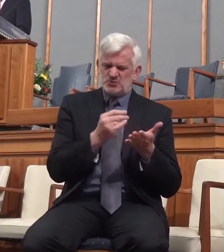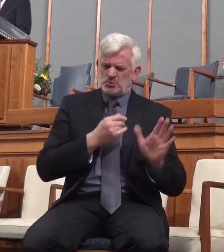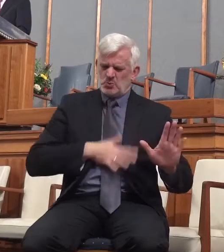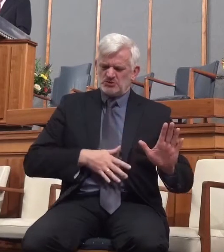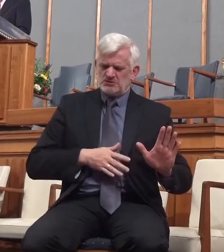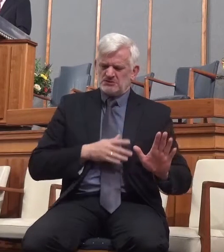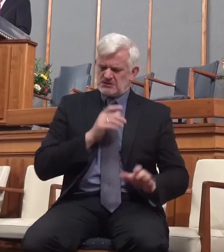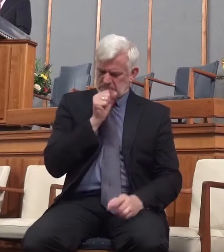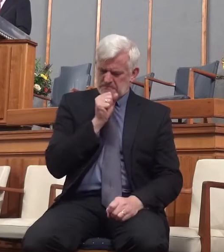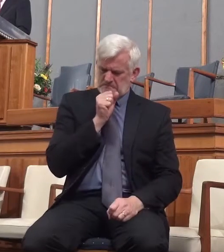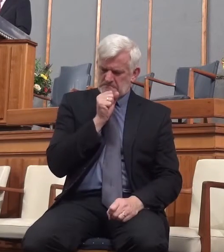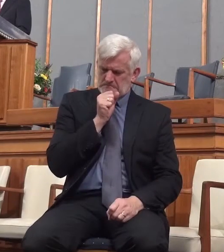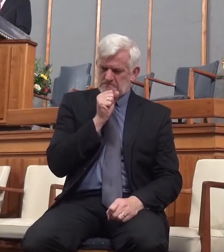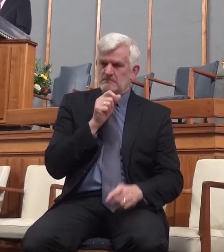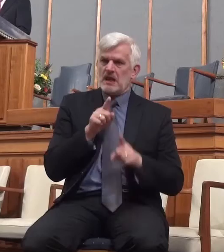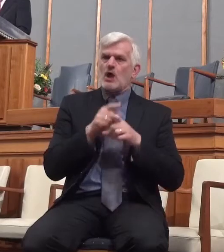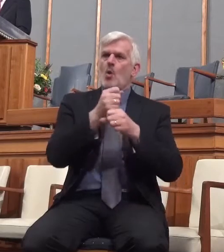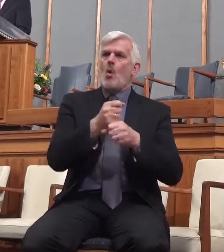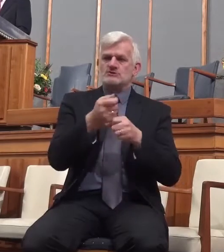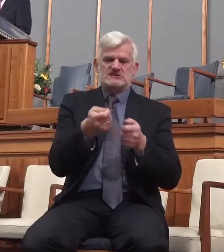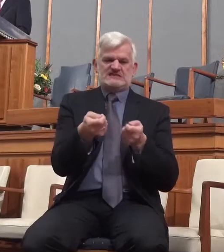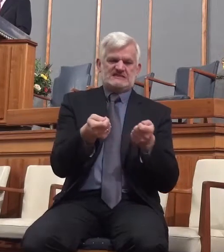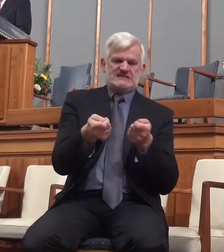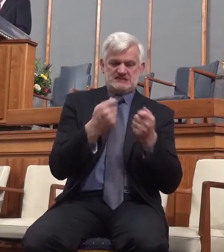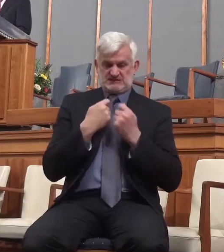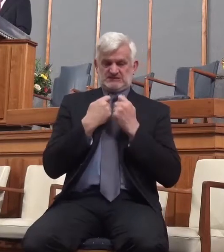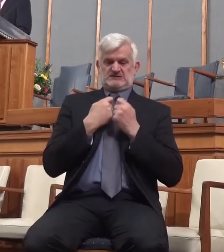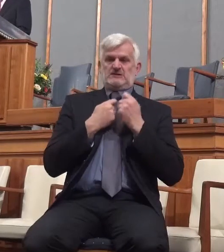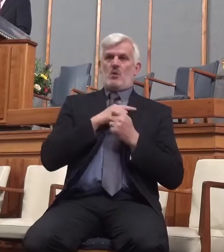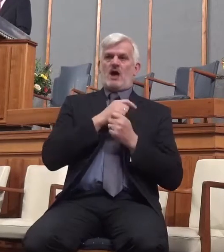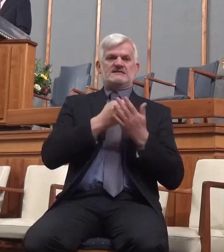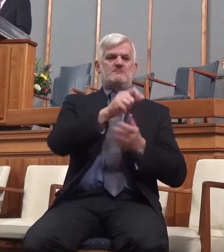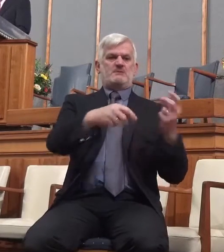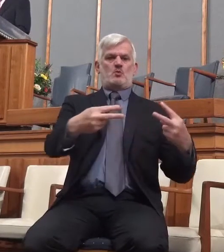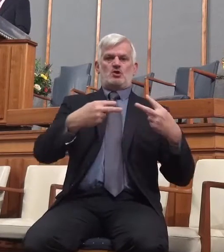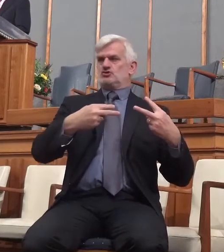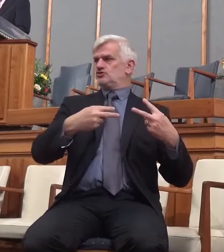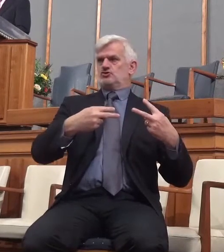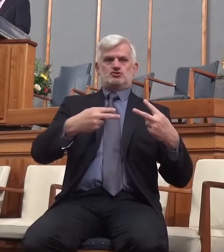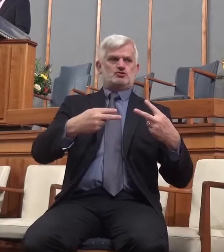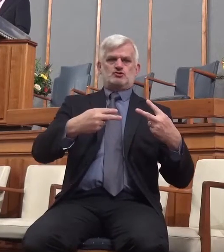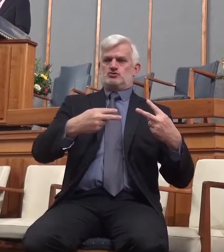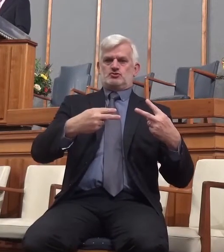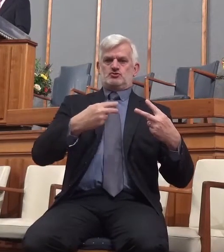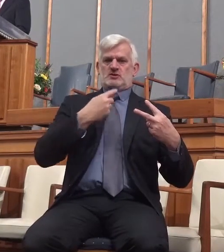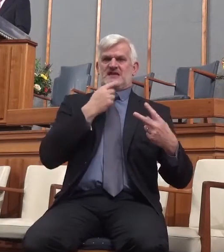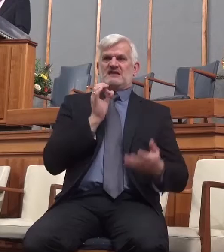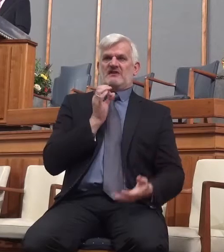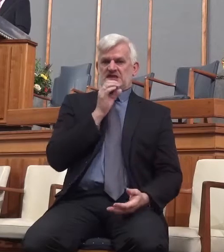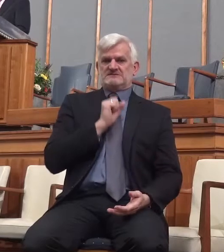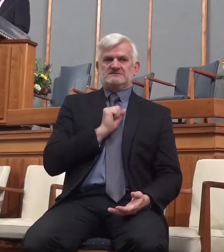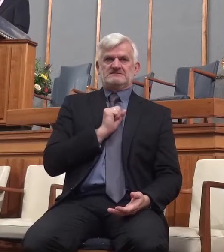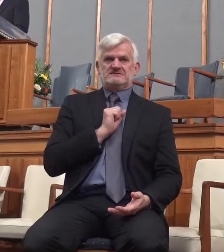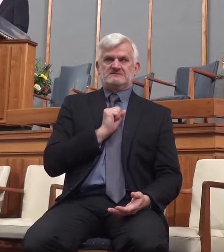will keep my mouth with the bright while the wicked is before me. I was dumb with silence.